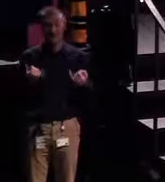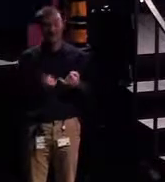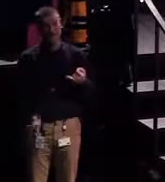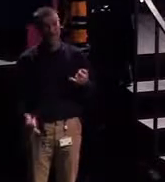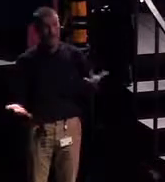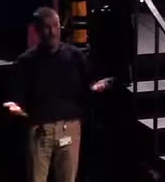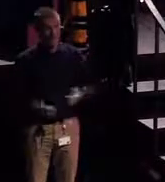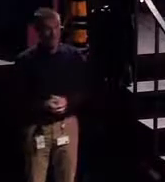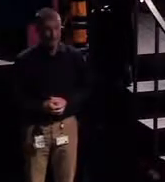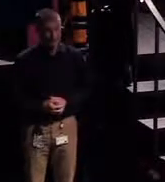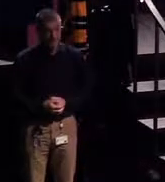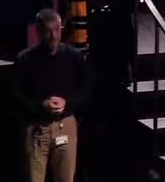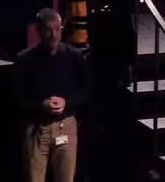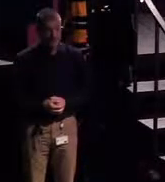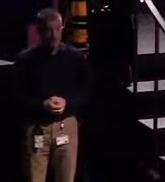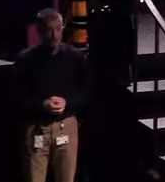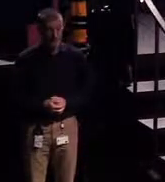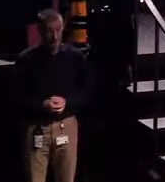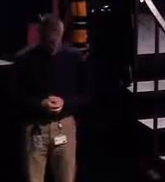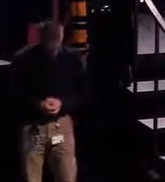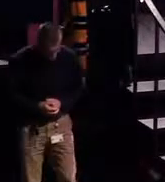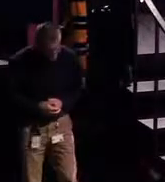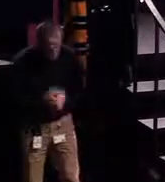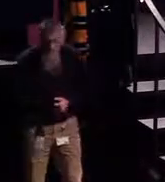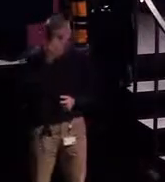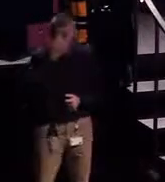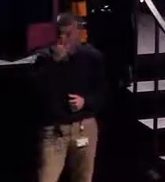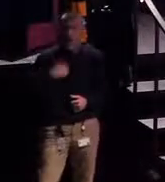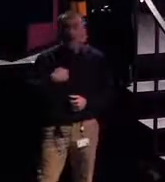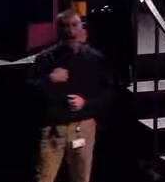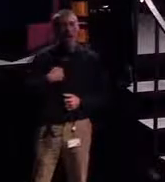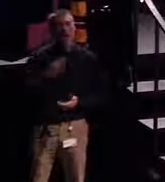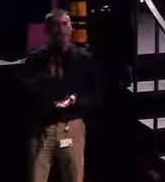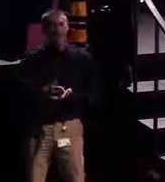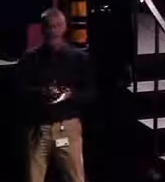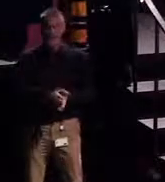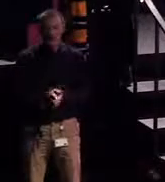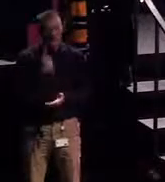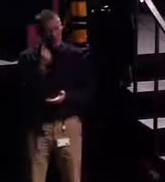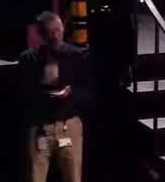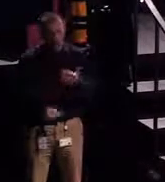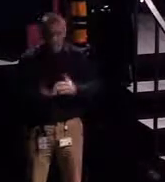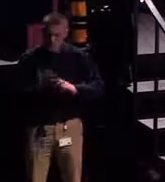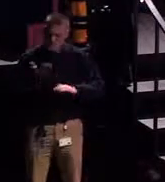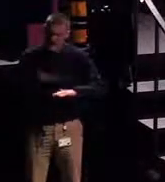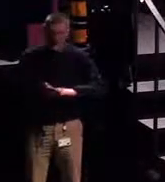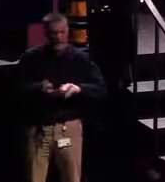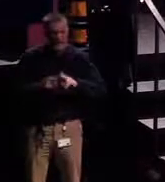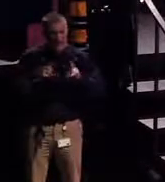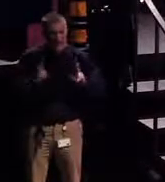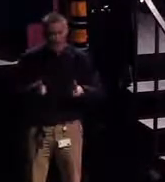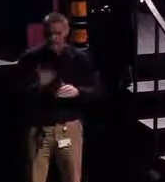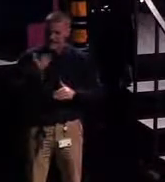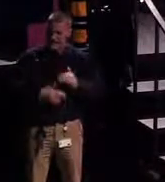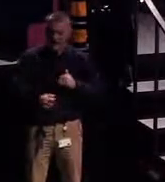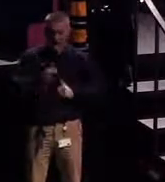Sausage. But instead, I decided to occupy the only seat in the house I wouldn't be asked